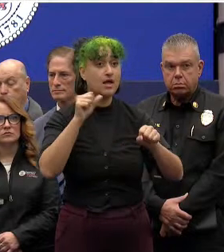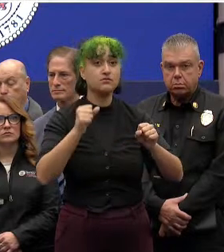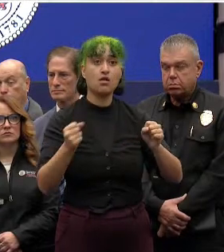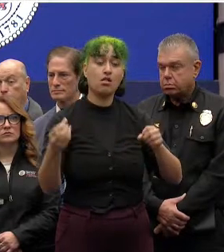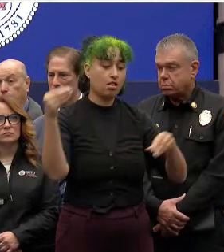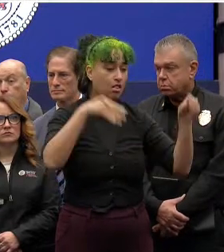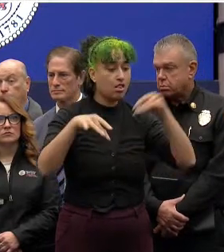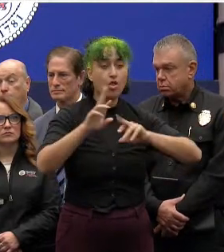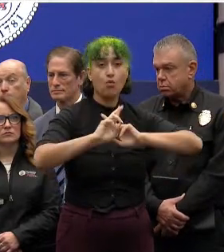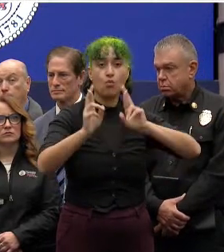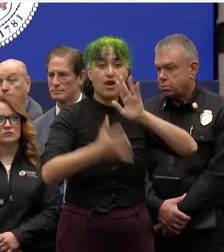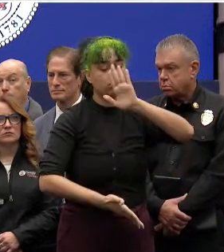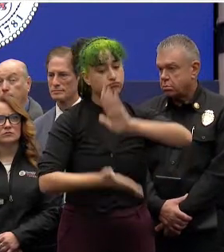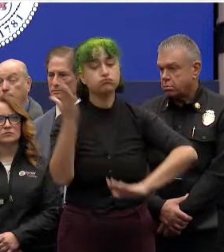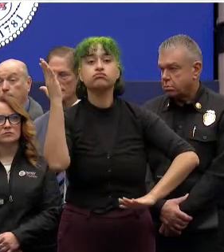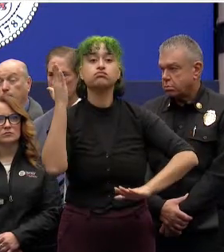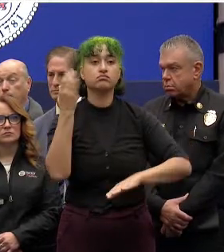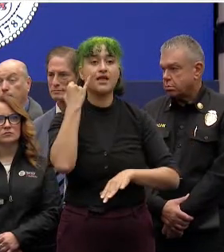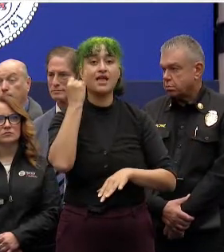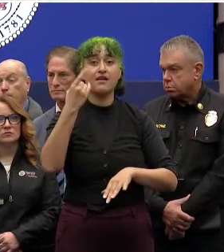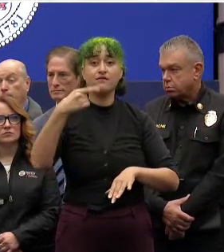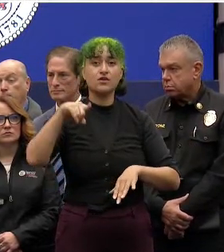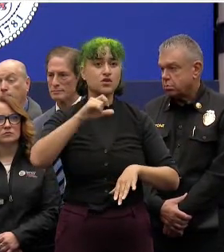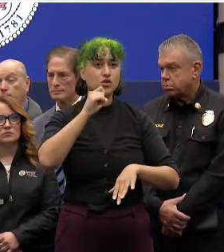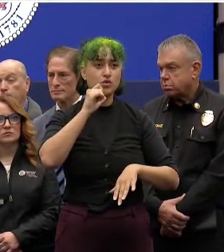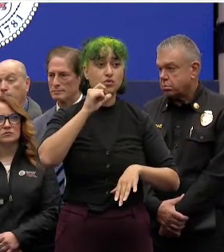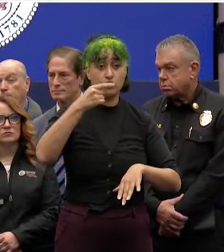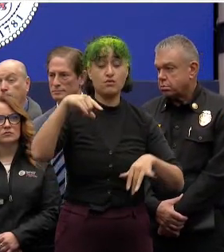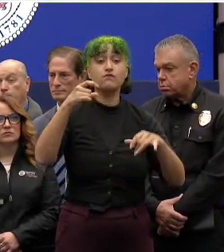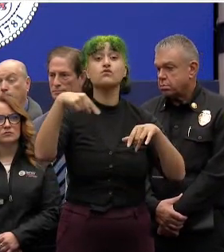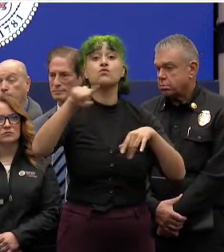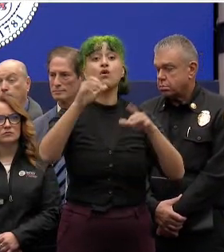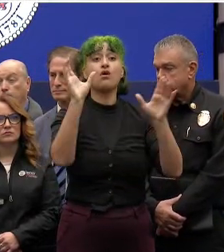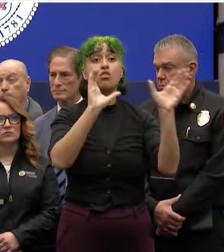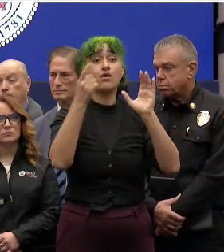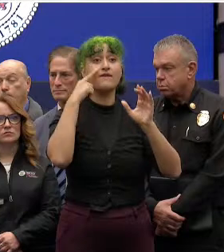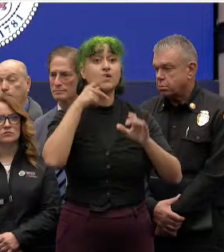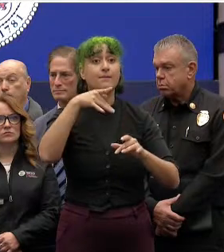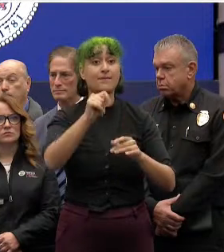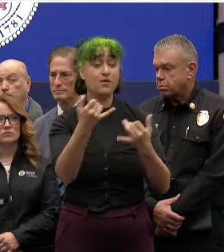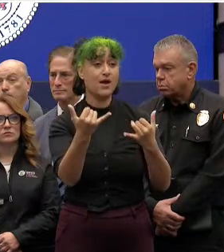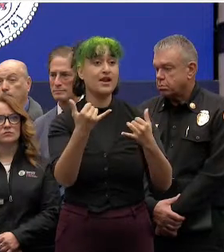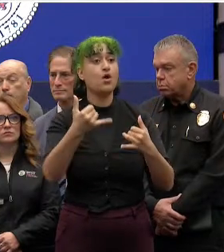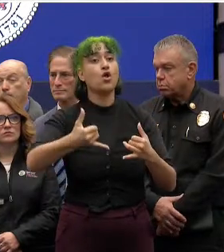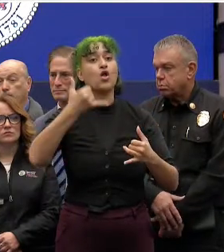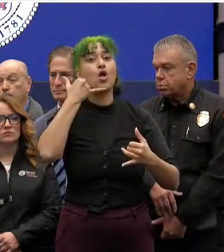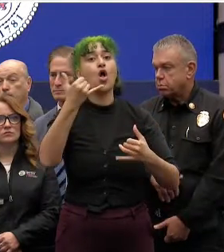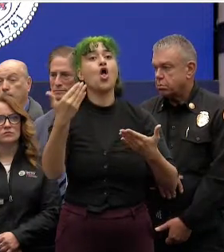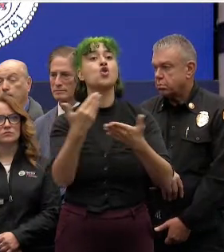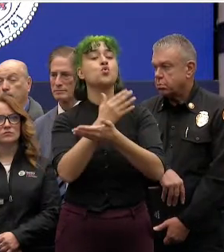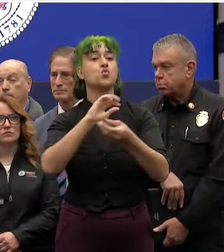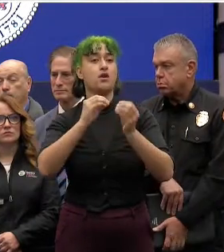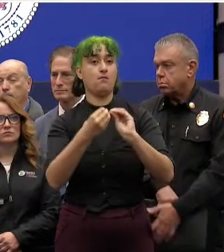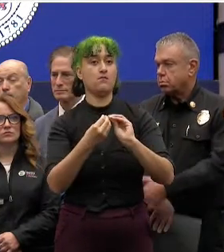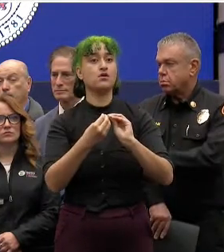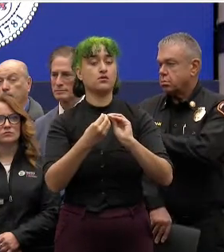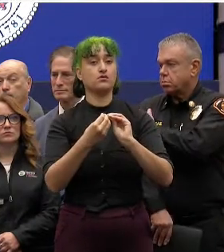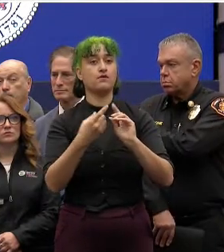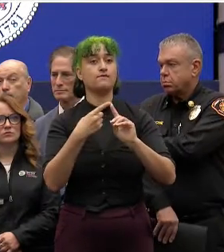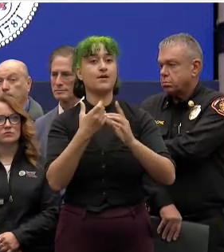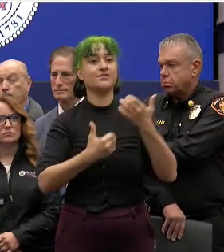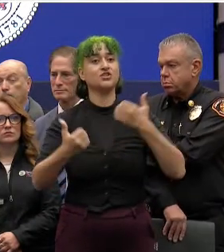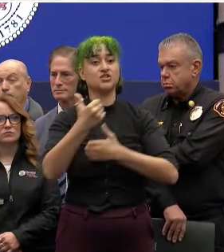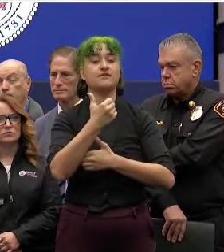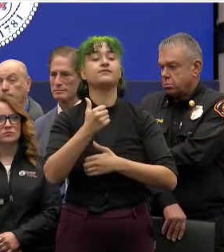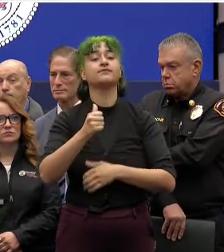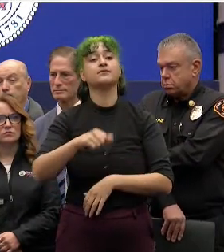possible. If you are looking for a pet, you can call a new number that was mentioned by Chief